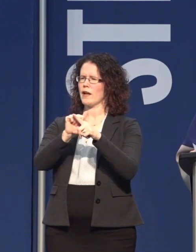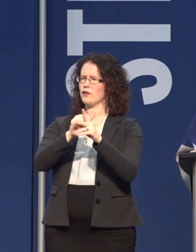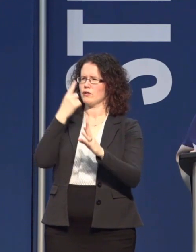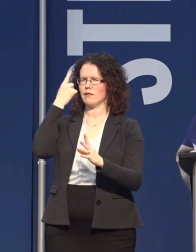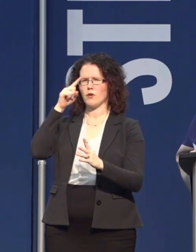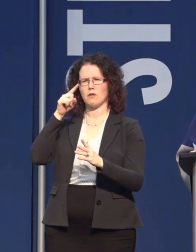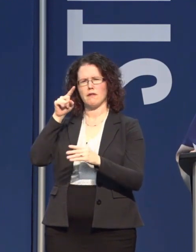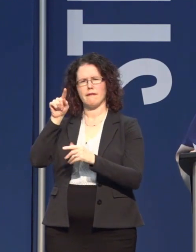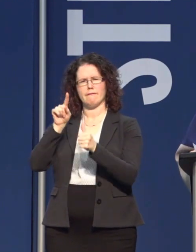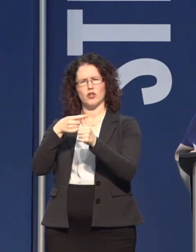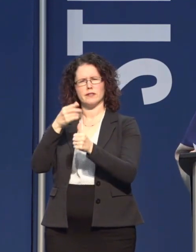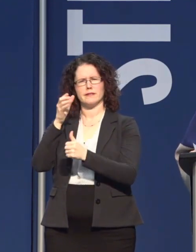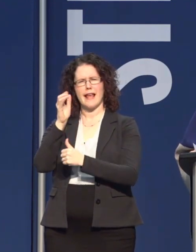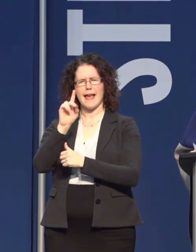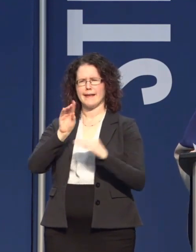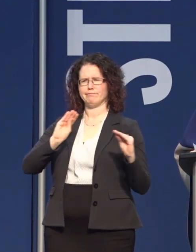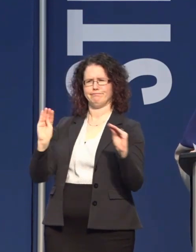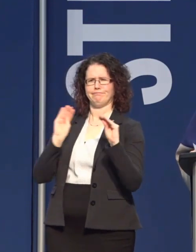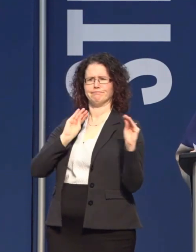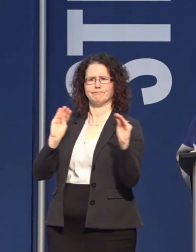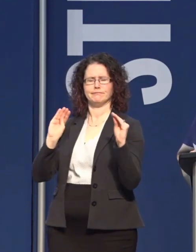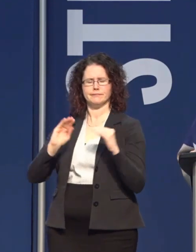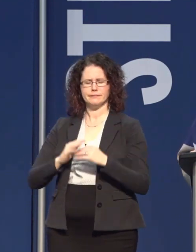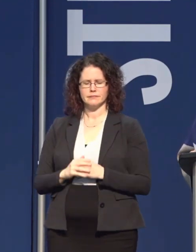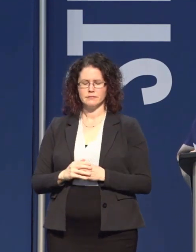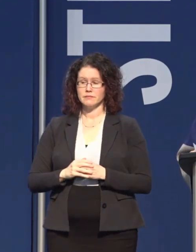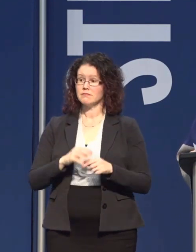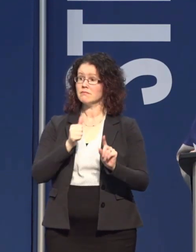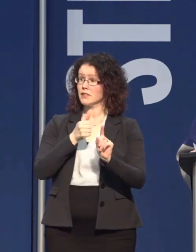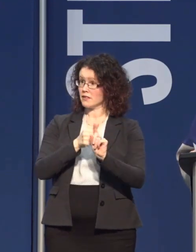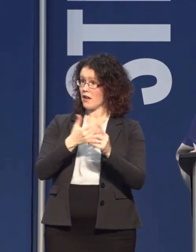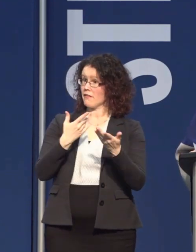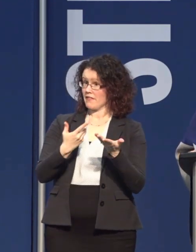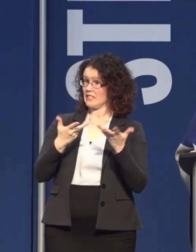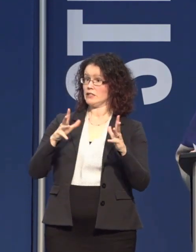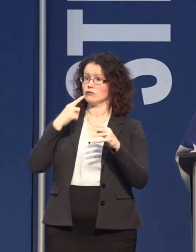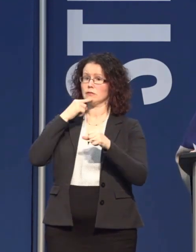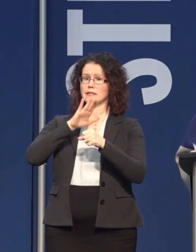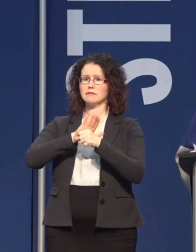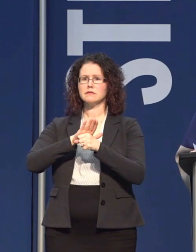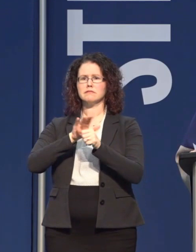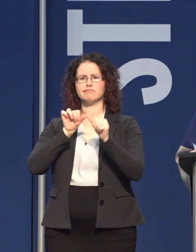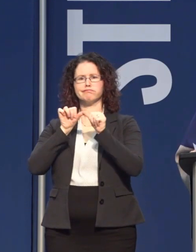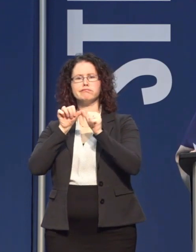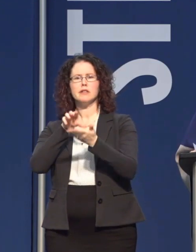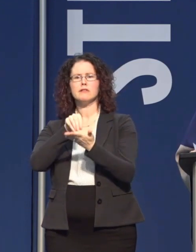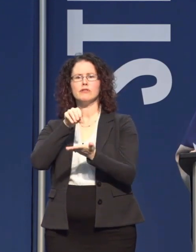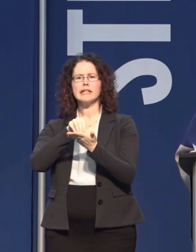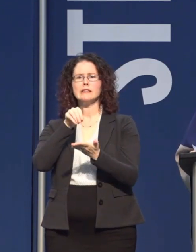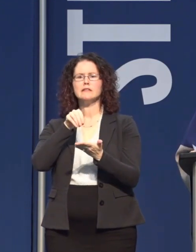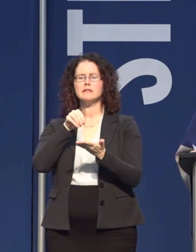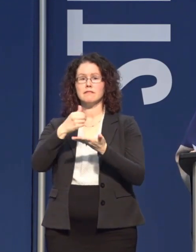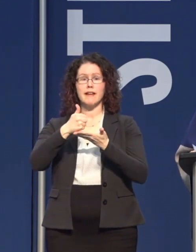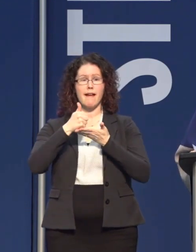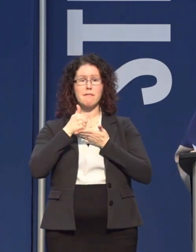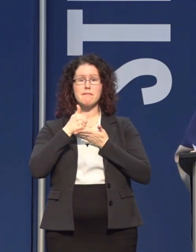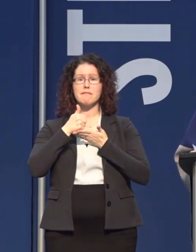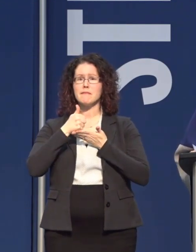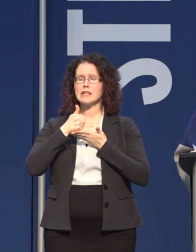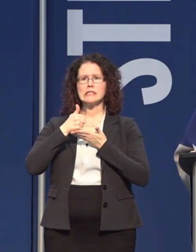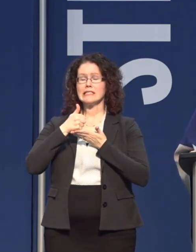courses. And if it had not been for her commitment to lifelong learning and her willingness to help me, I could have very easily died that